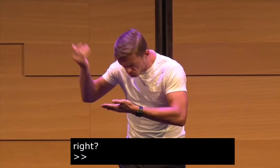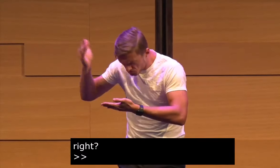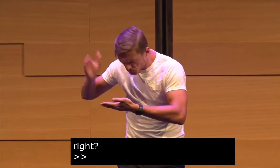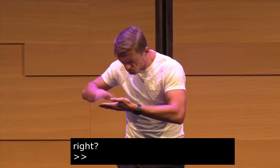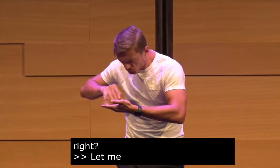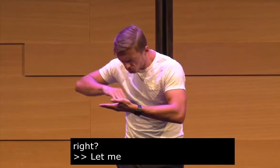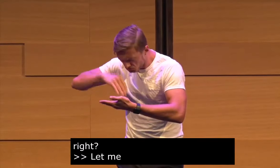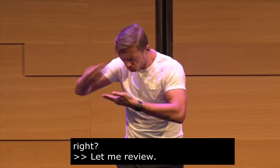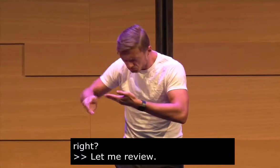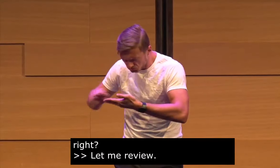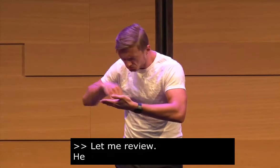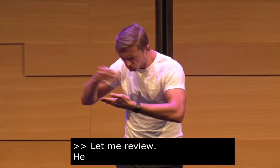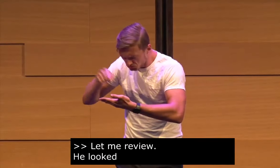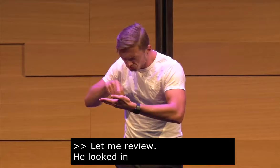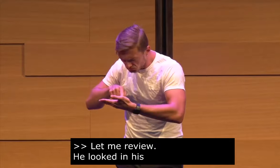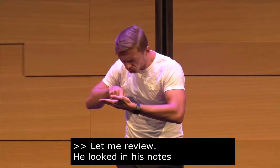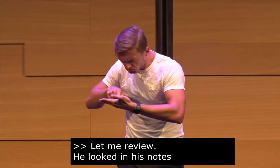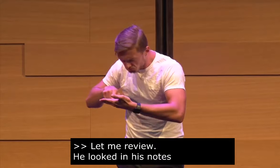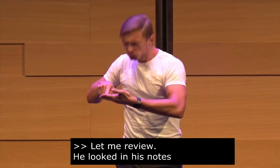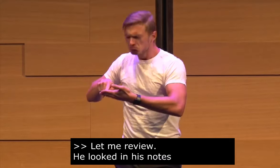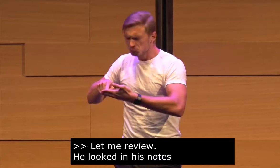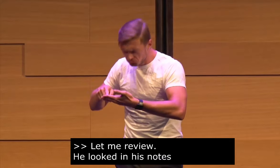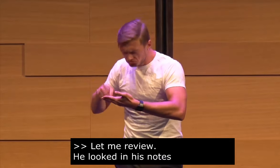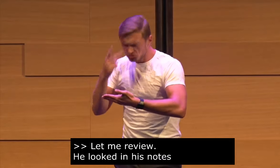Let me review. He looked in his notes,